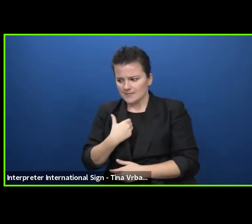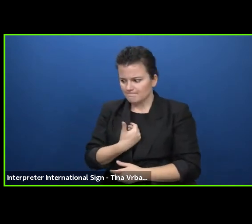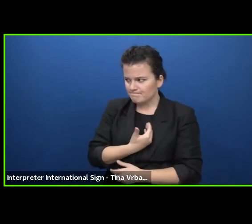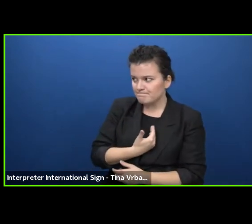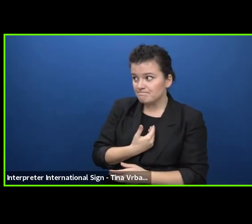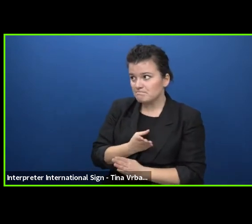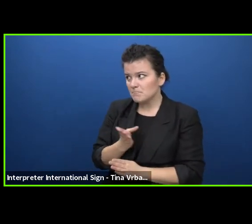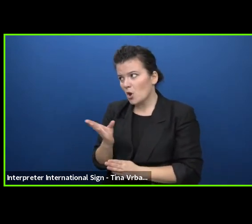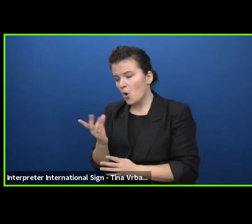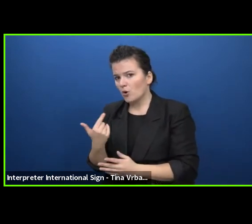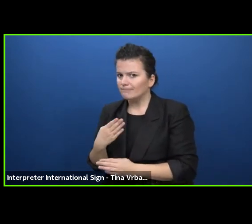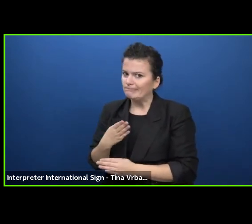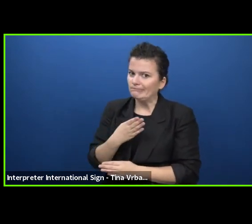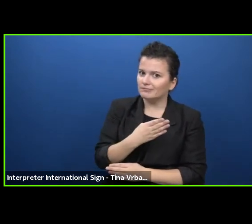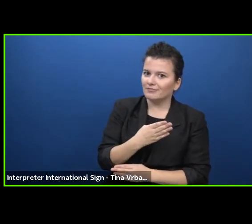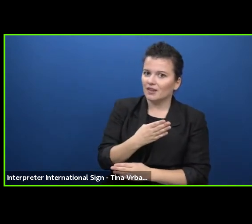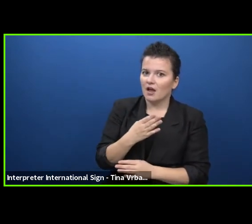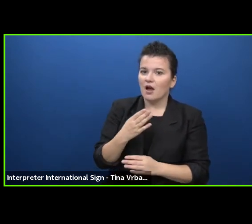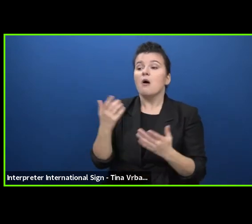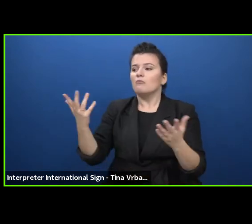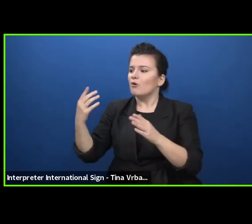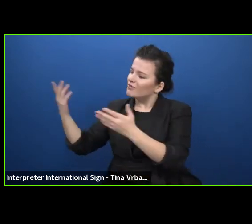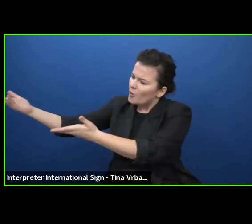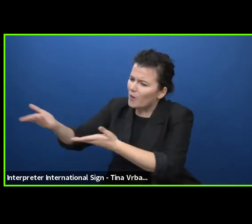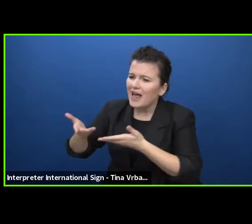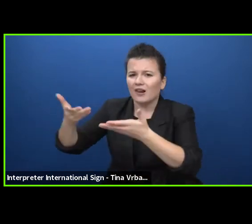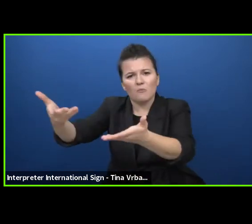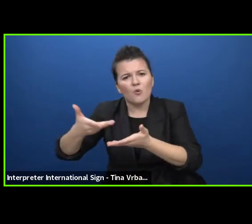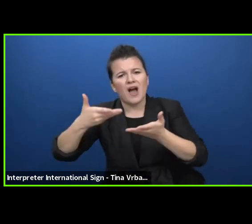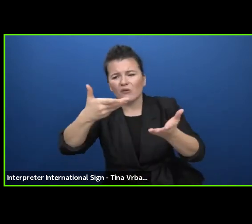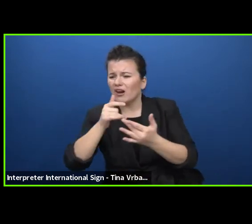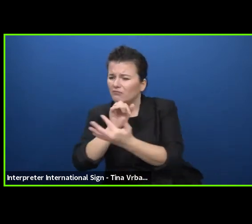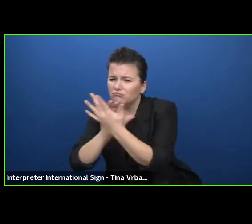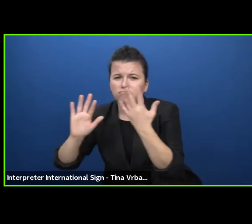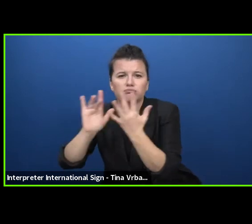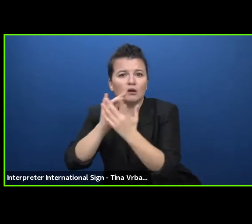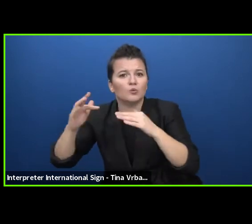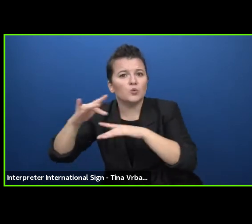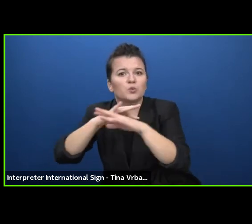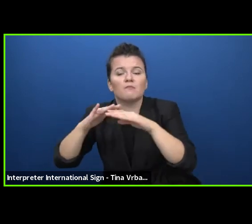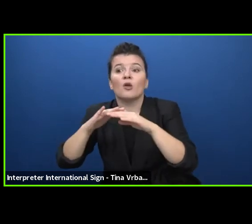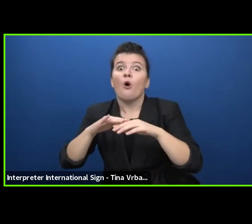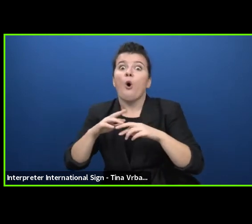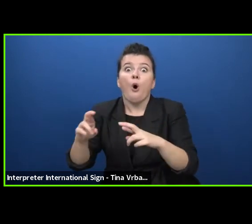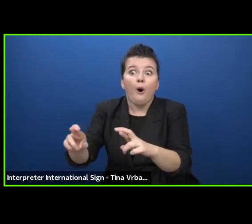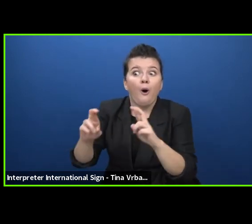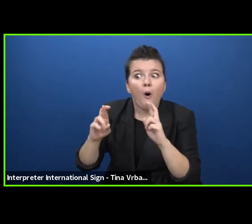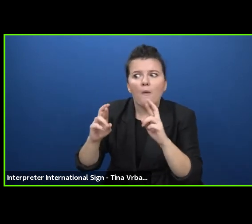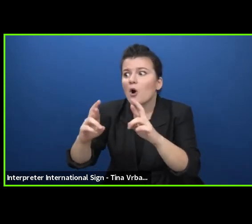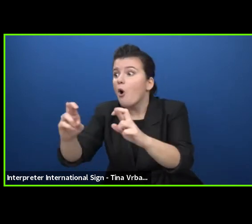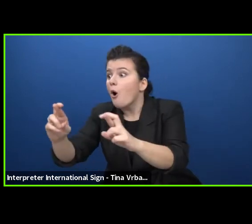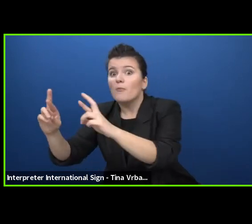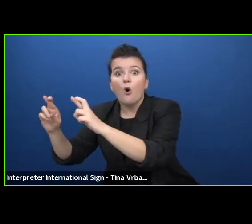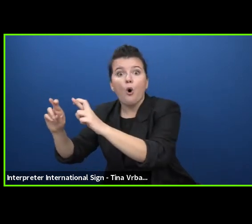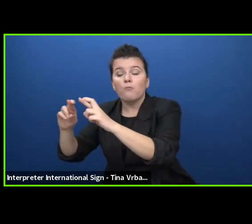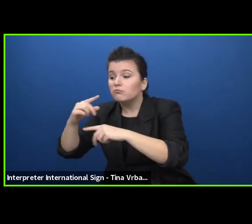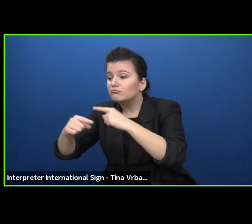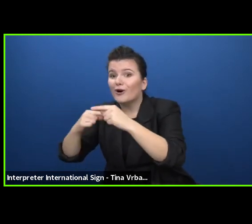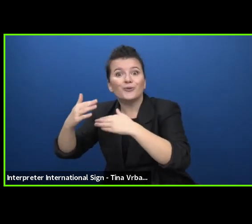Welcoming smiles. Migrating plans. Inexplicable hopes. Never-ending deadlines.